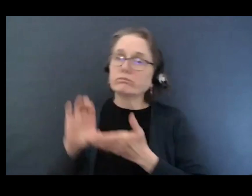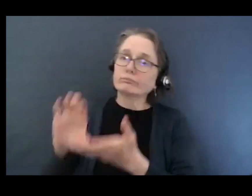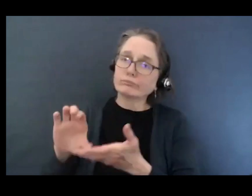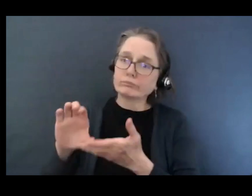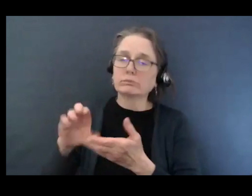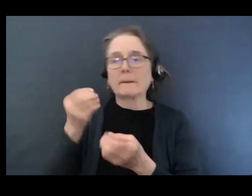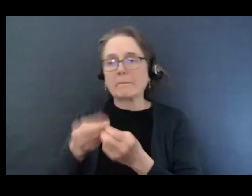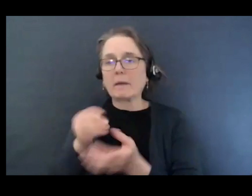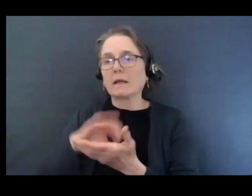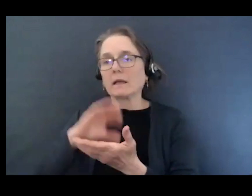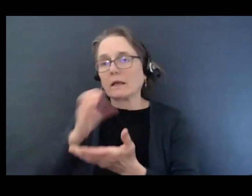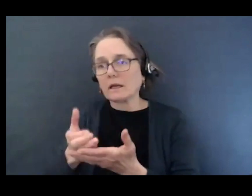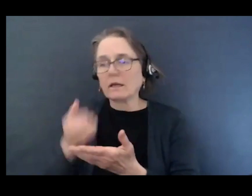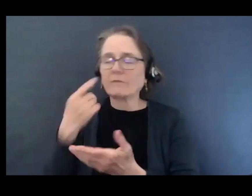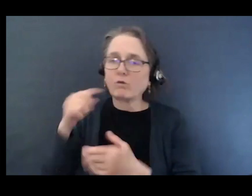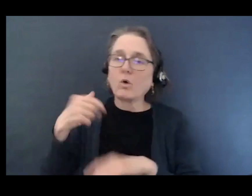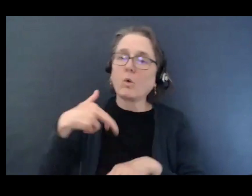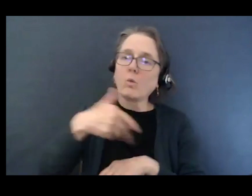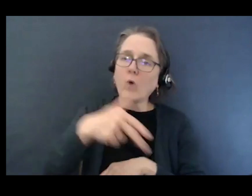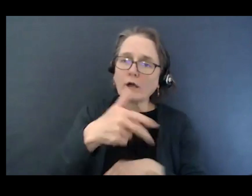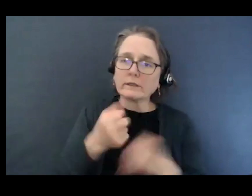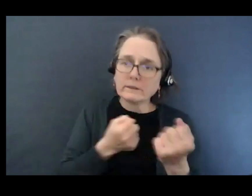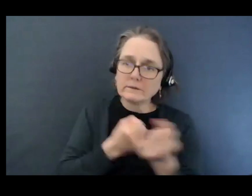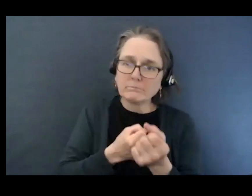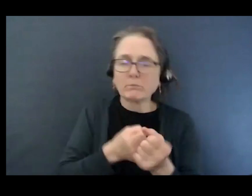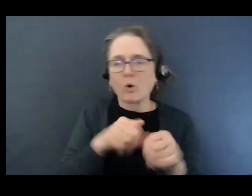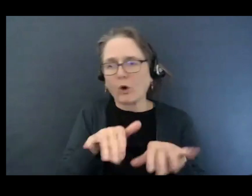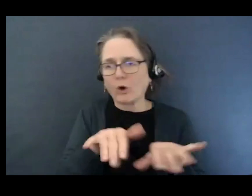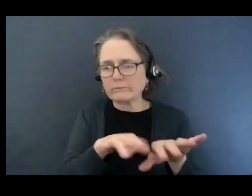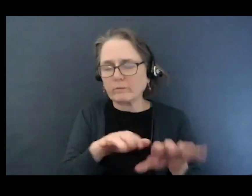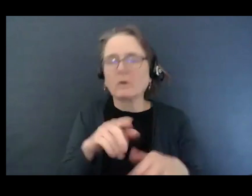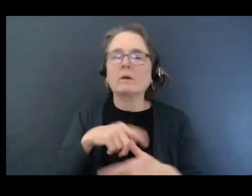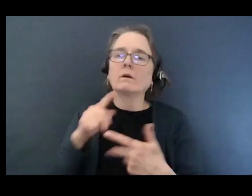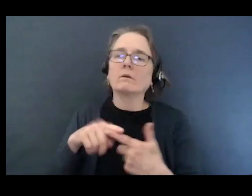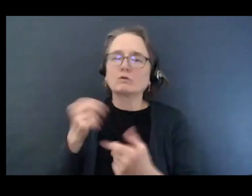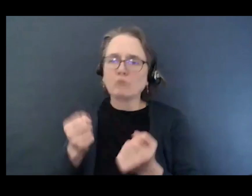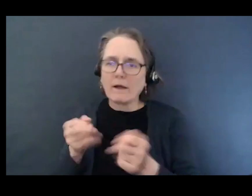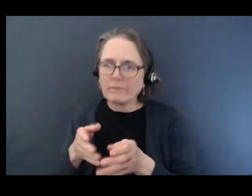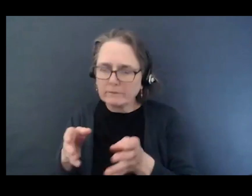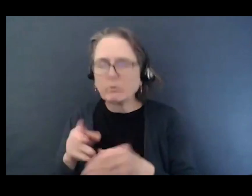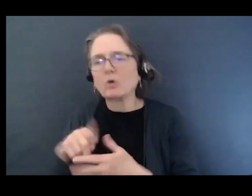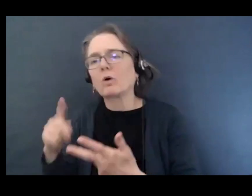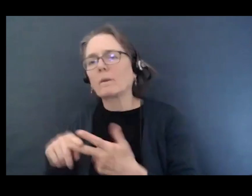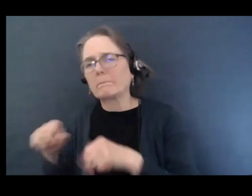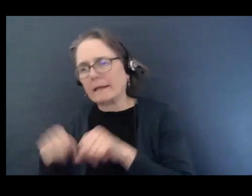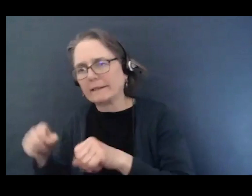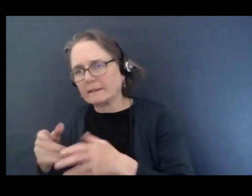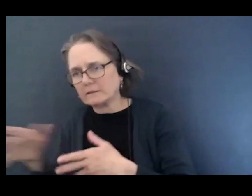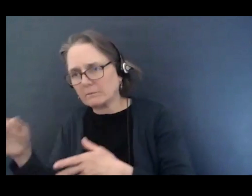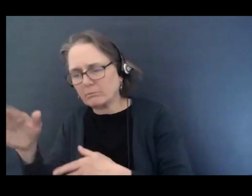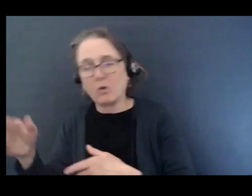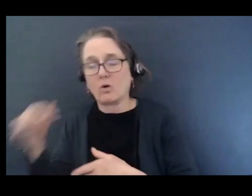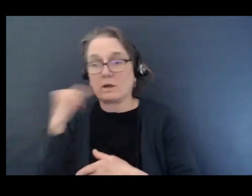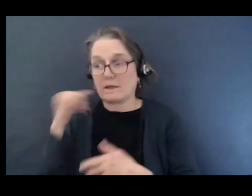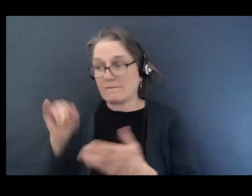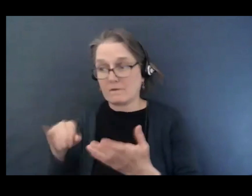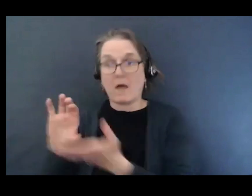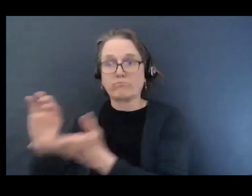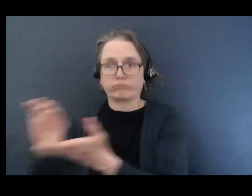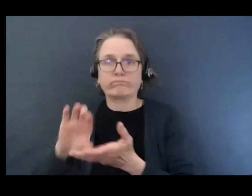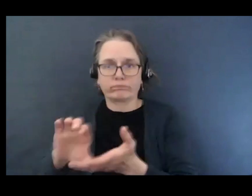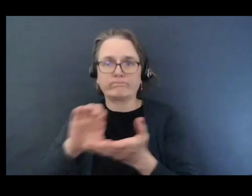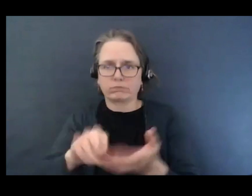walking and cycling, and then 90% to cars, right? And if we can show that all of this should actually be in the